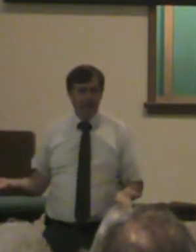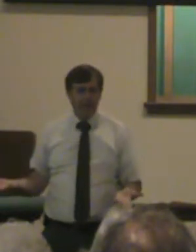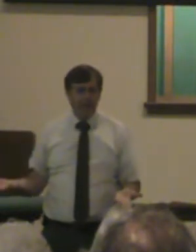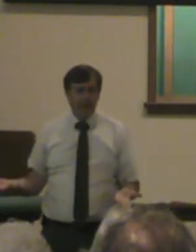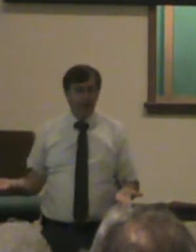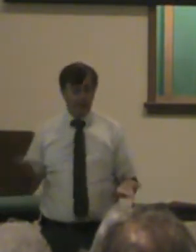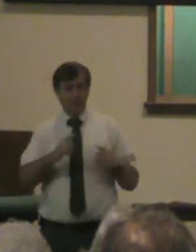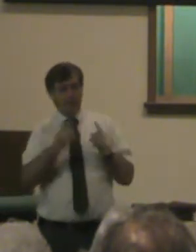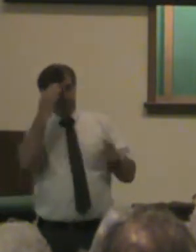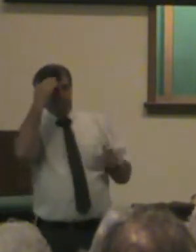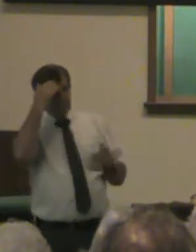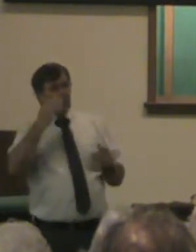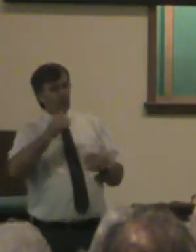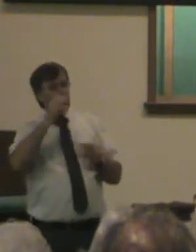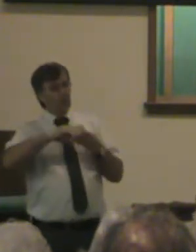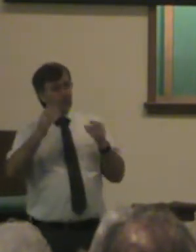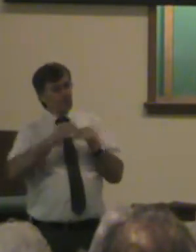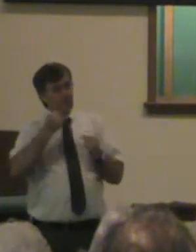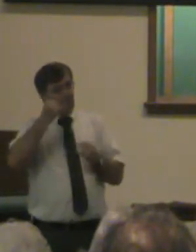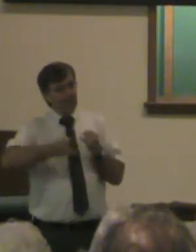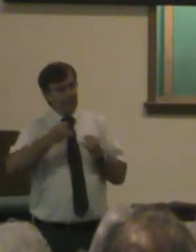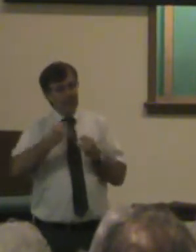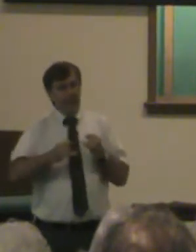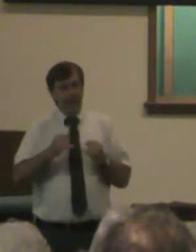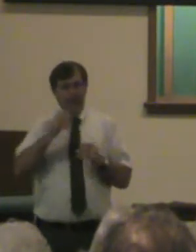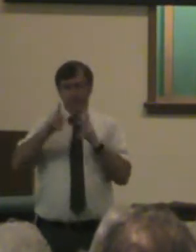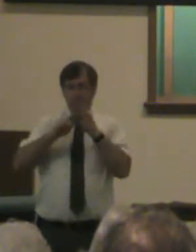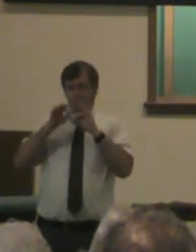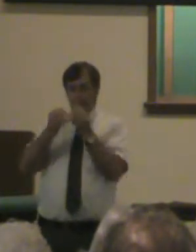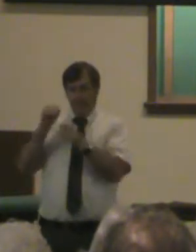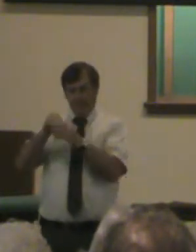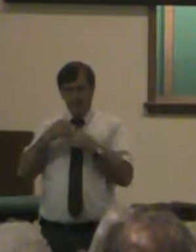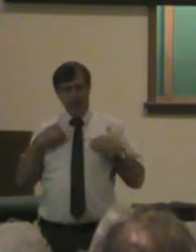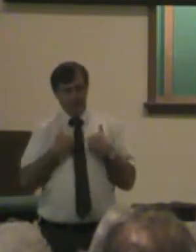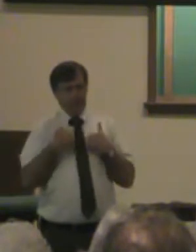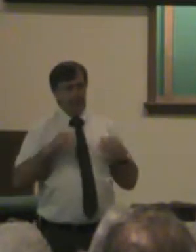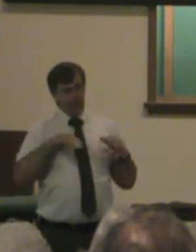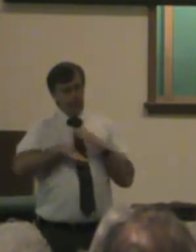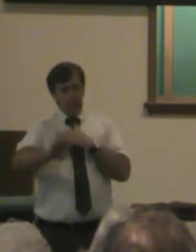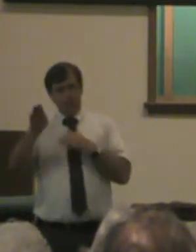Story finally, everybody's inside, the whole piano's inside, they sit inside and they're waiting.